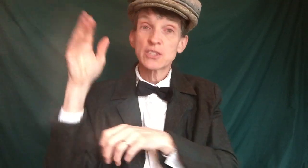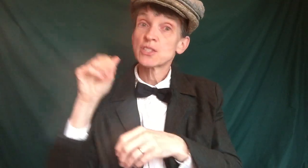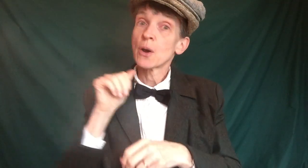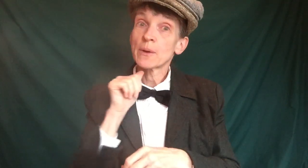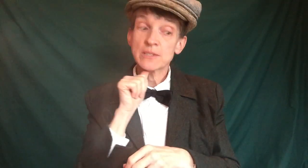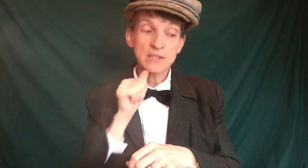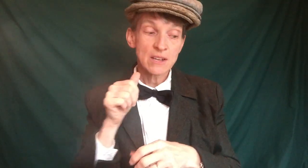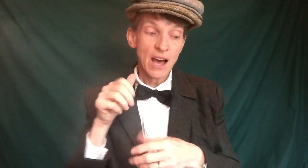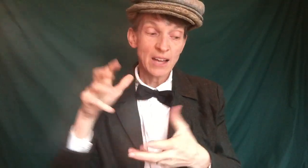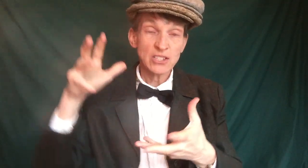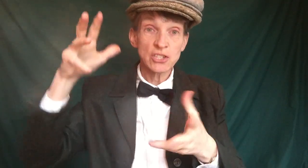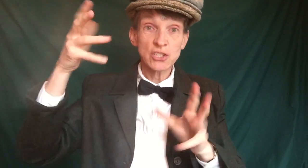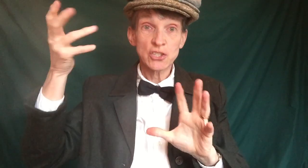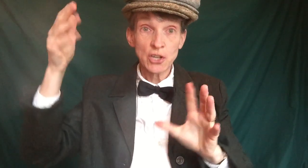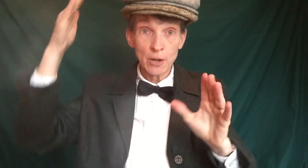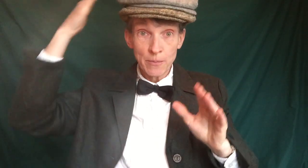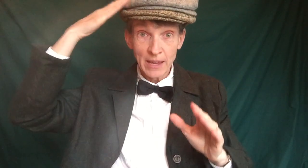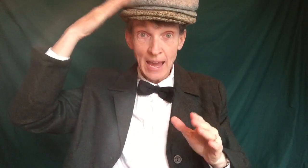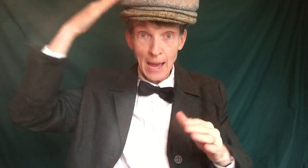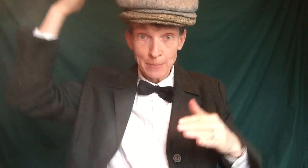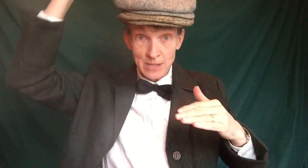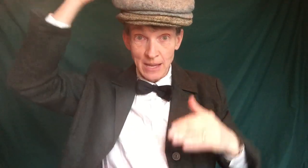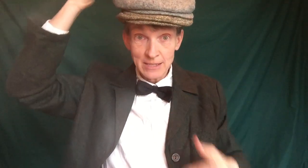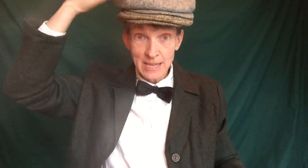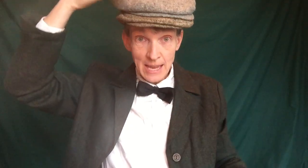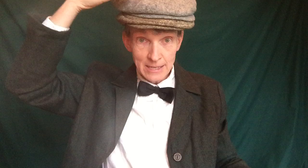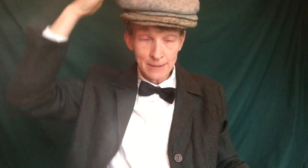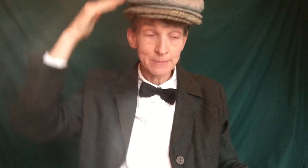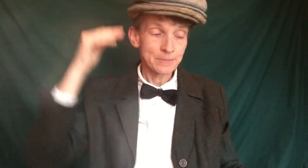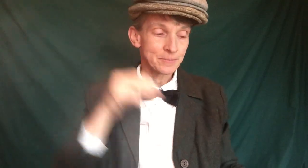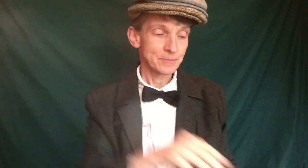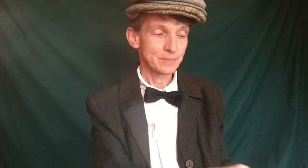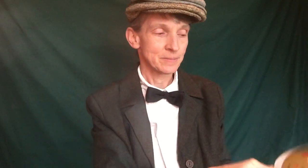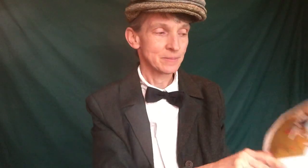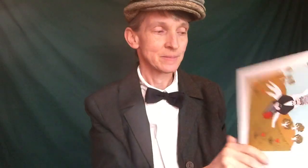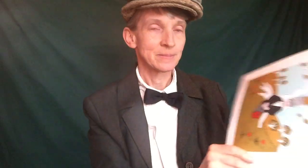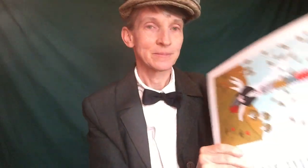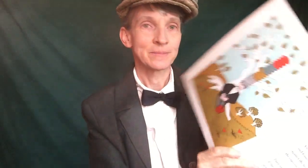so as not to disturb the caps on his head.